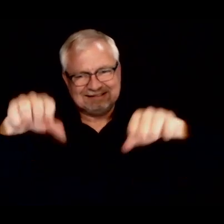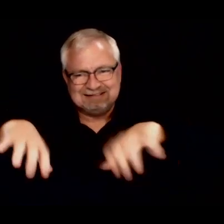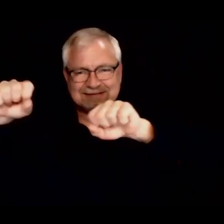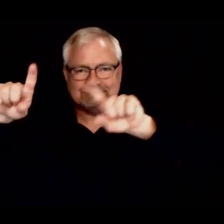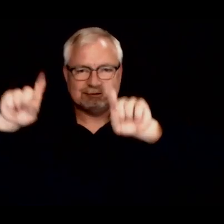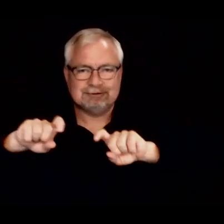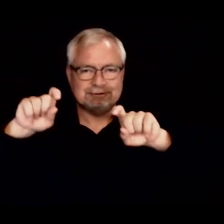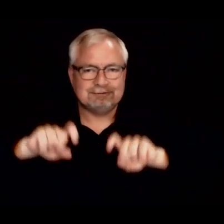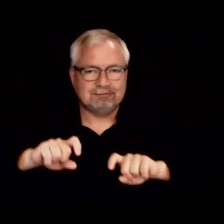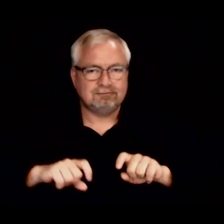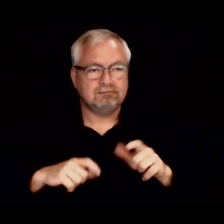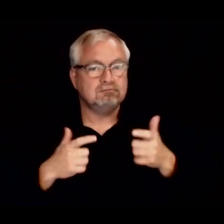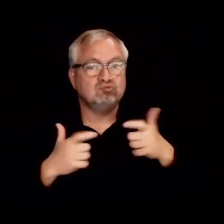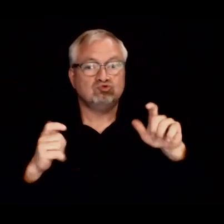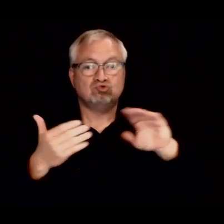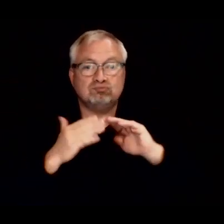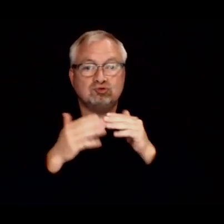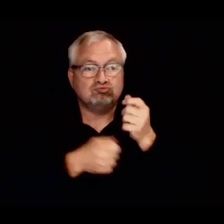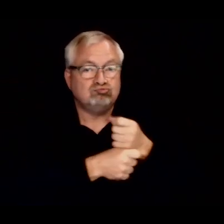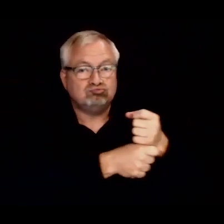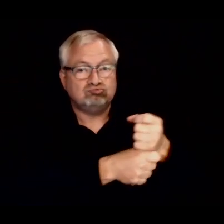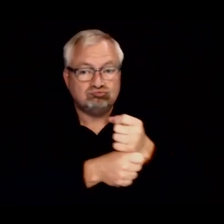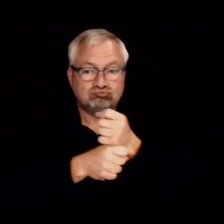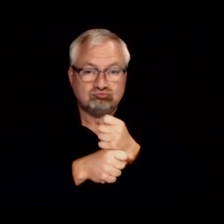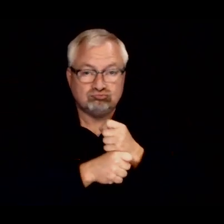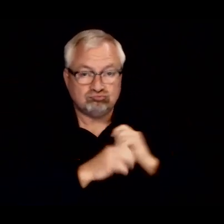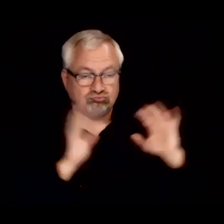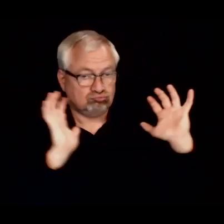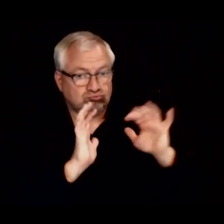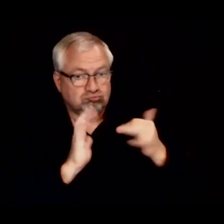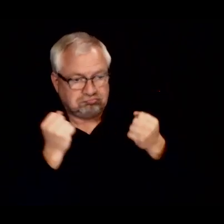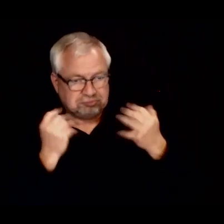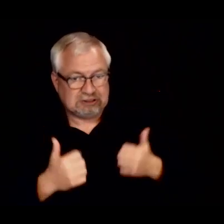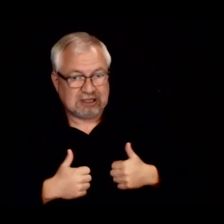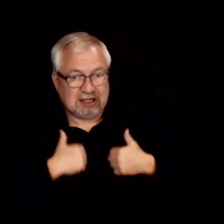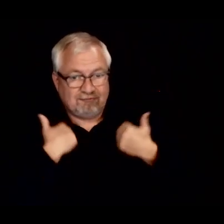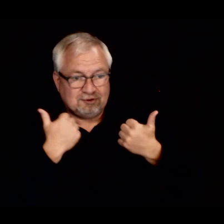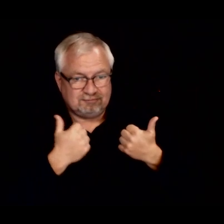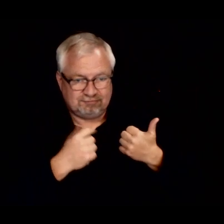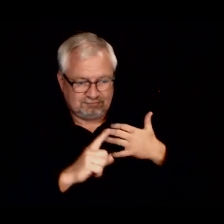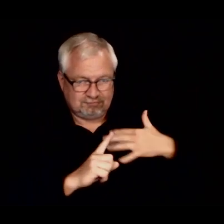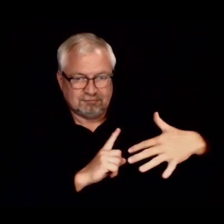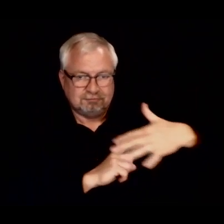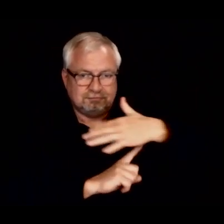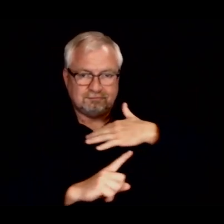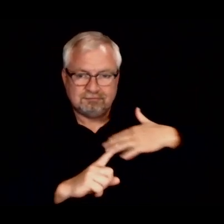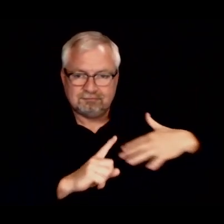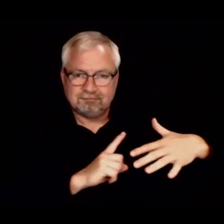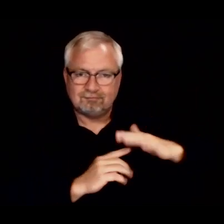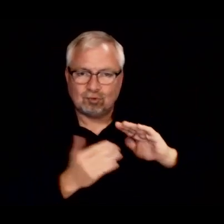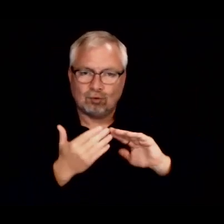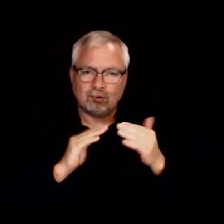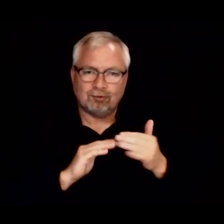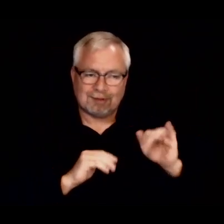large concentrations of people living that may fit some of these higher risk categories.